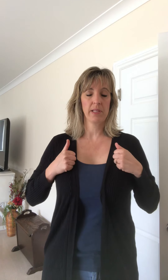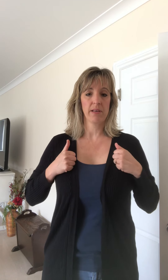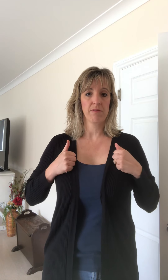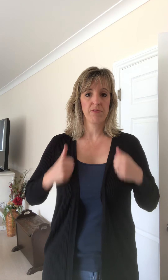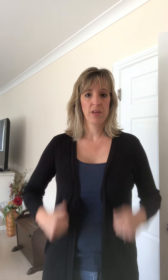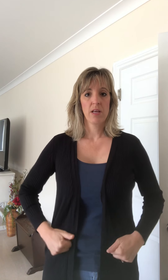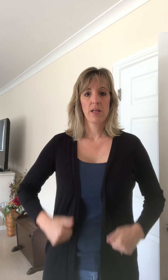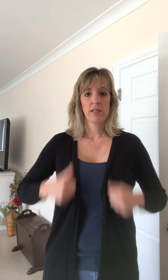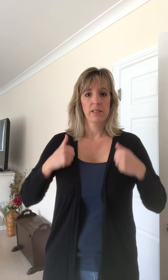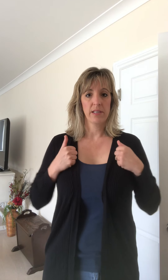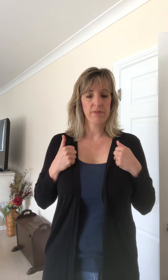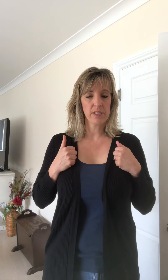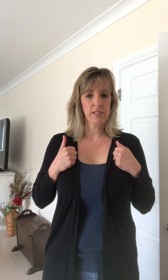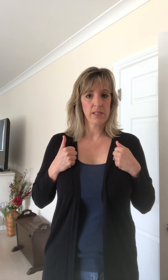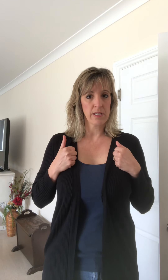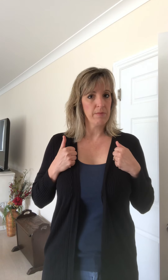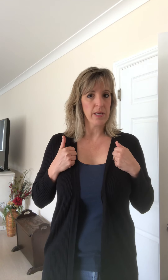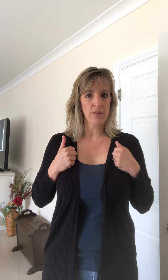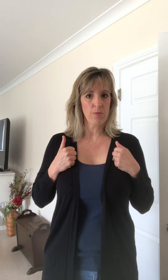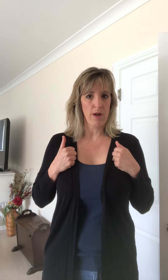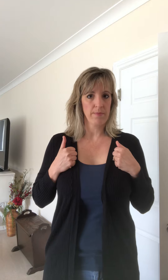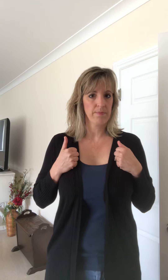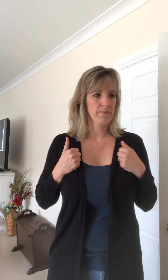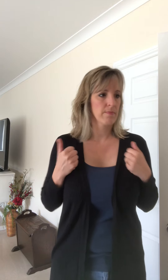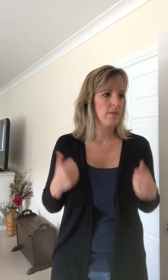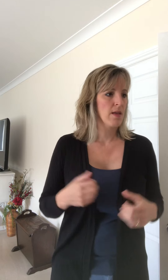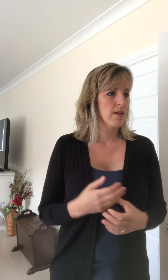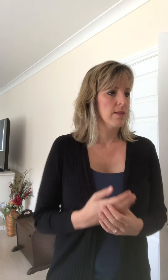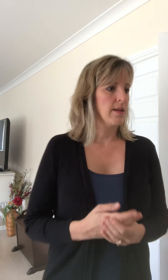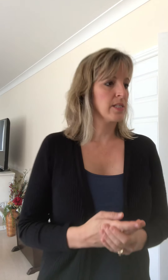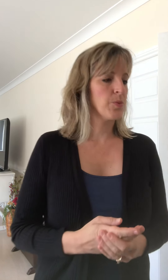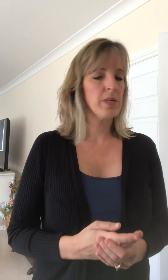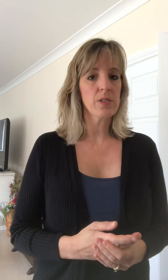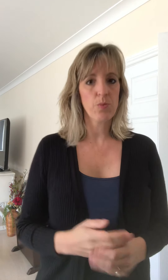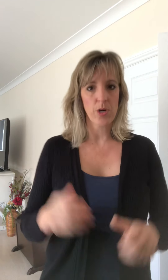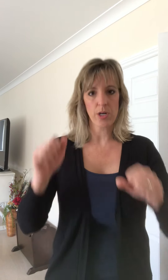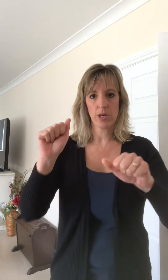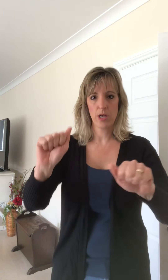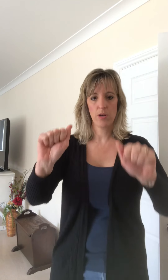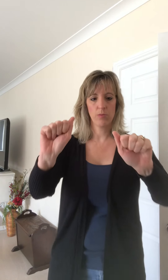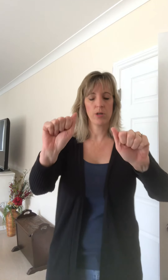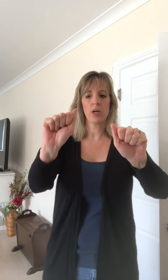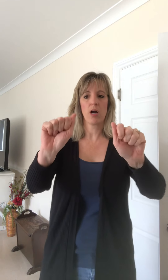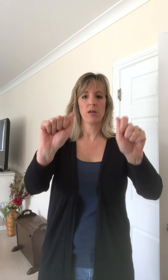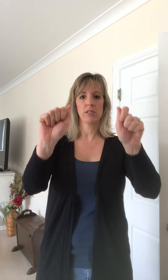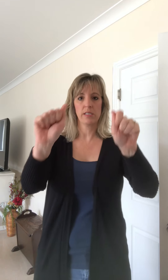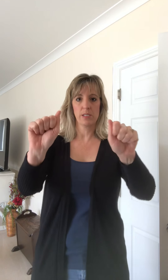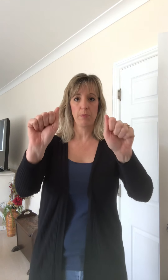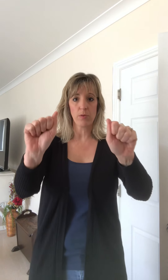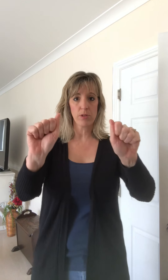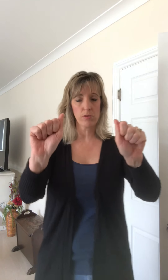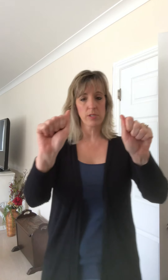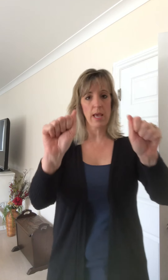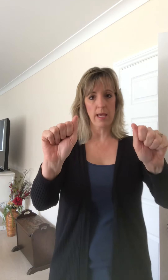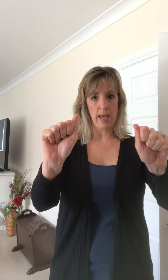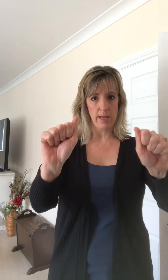live. Live it can be either one. The next one is work. Work is both of those A